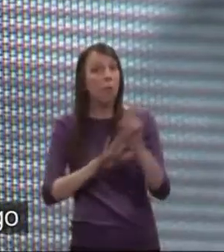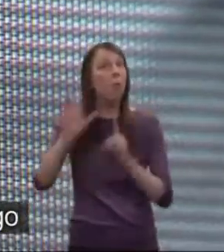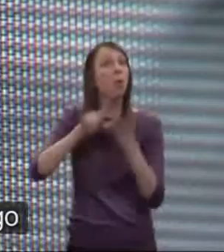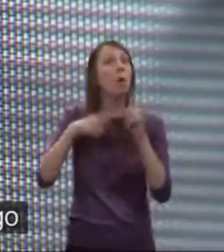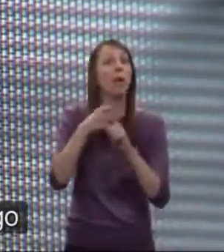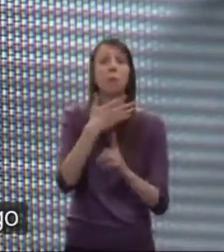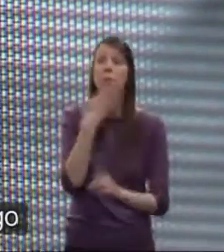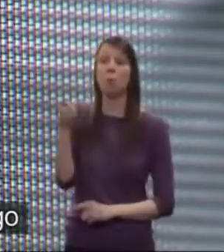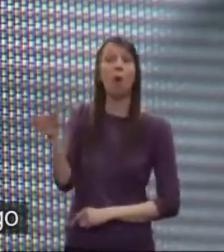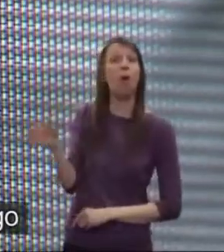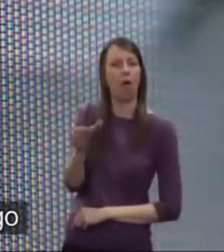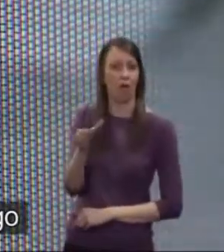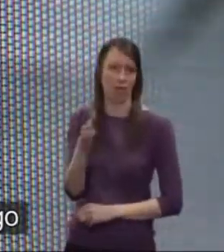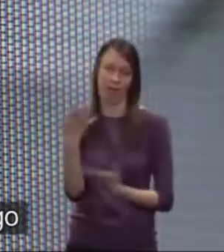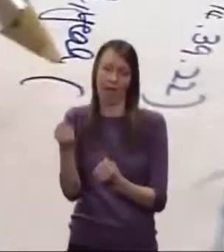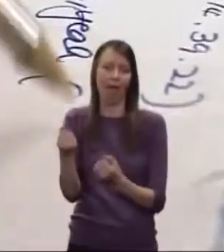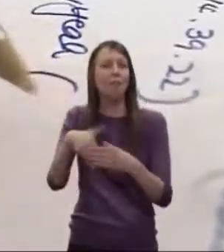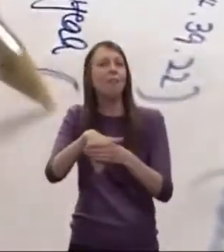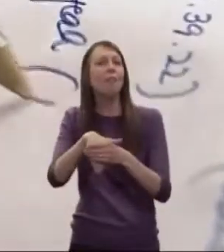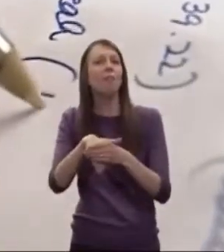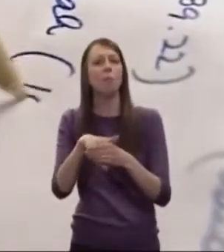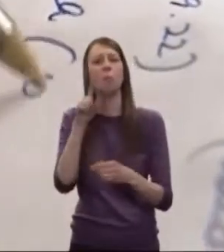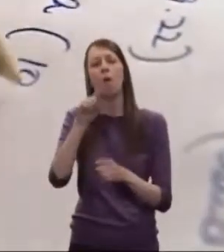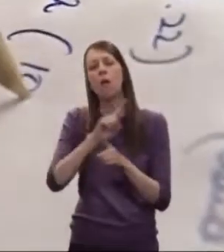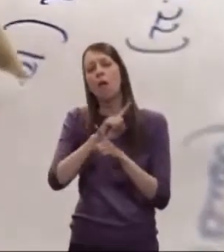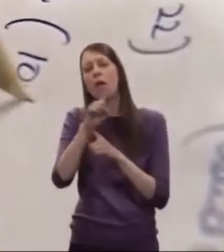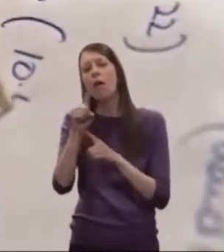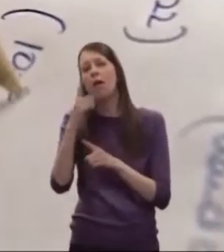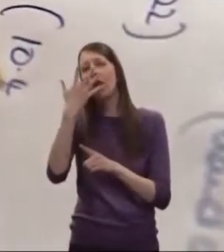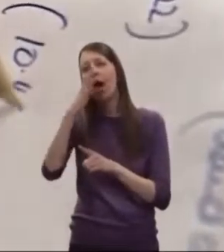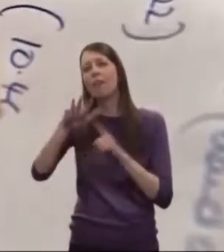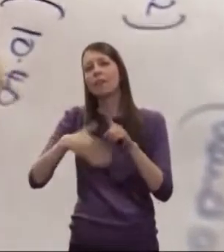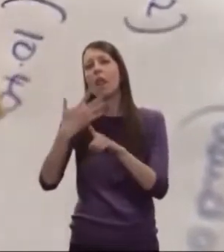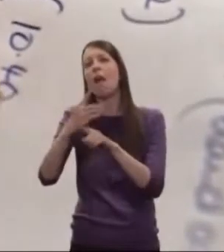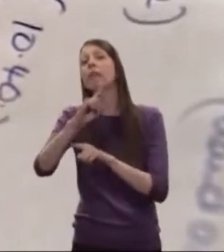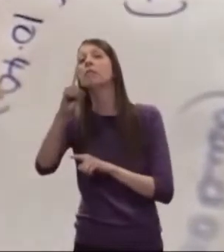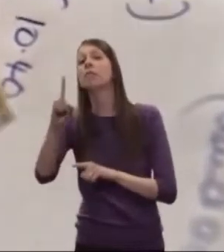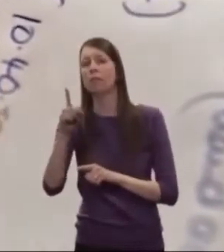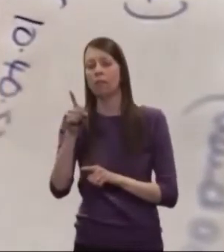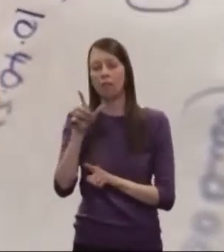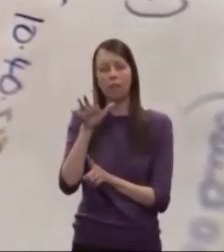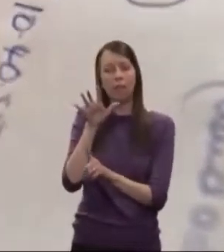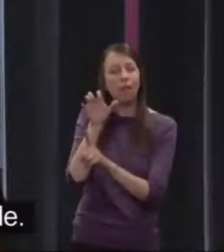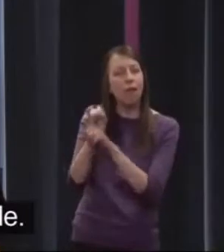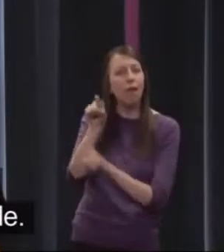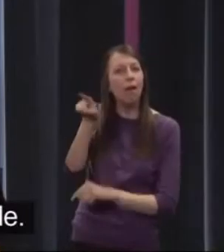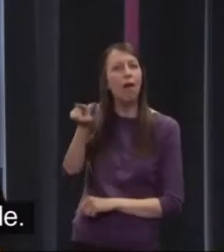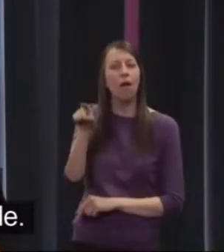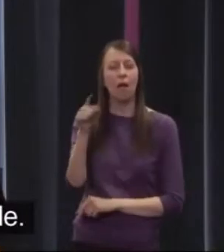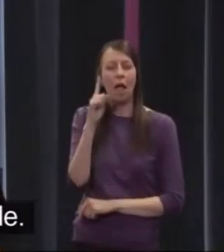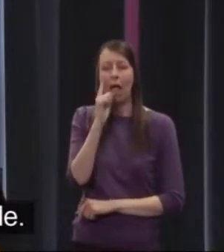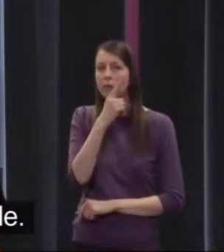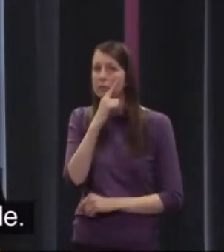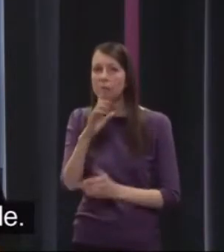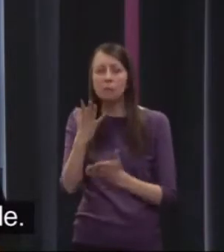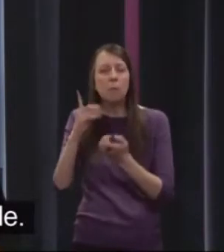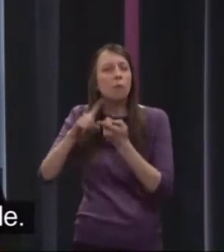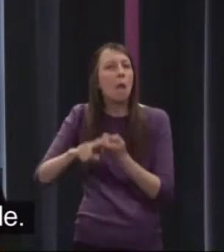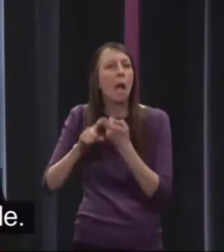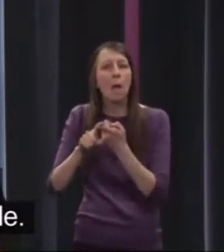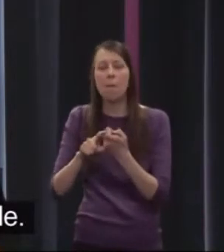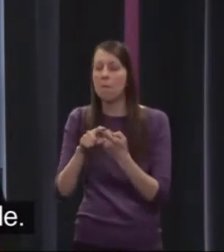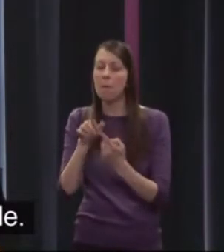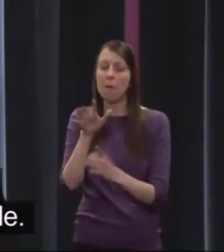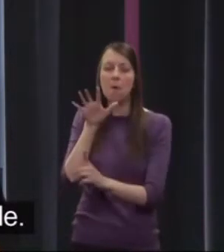about 5 years ago, she was found to be an unreliable witness, and her evidence